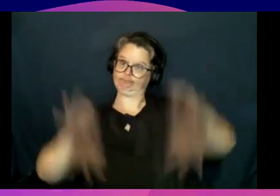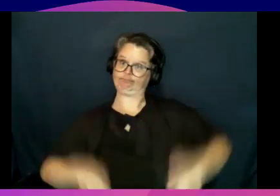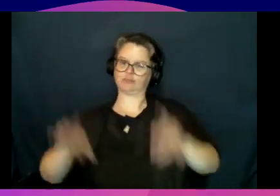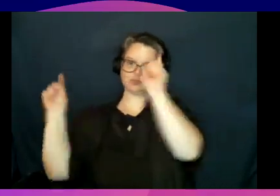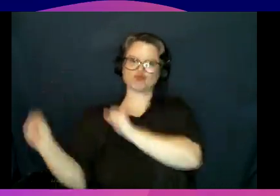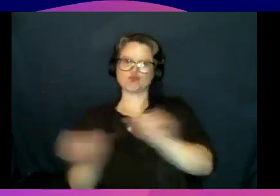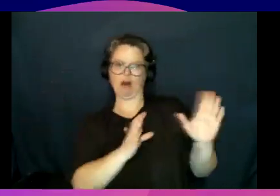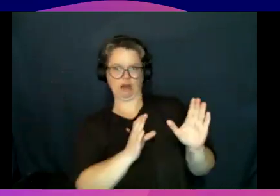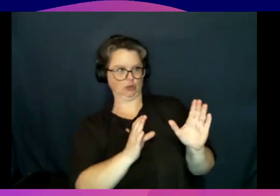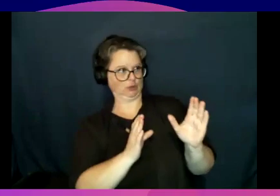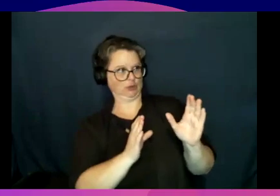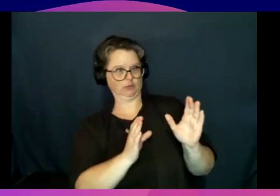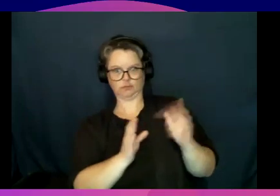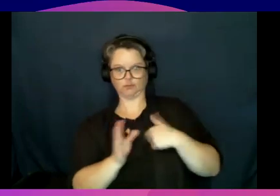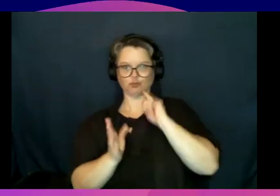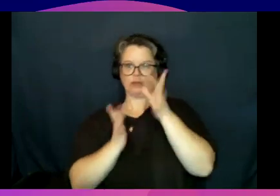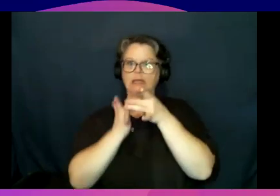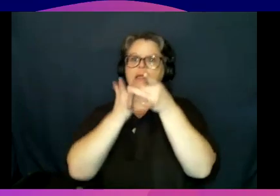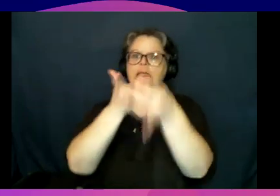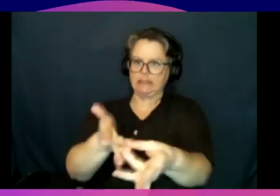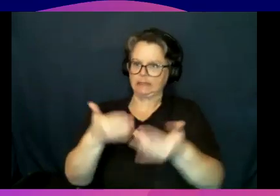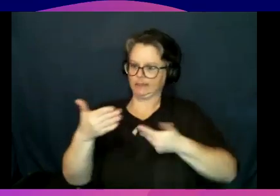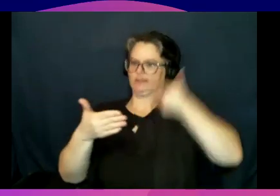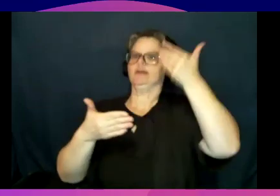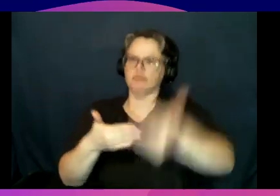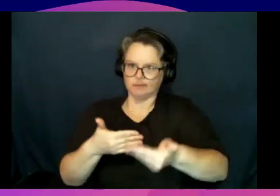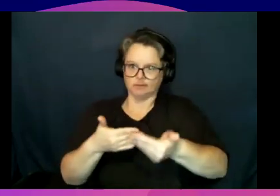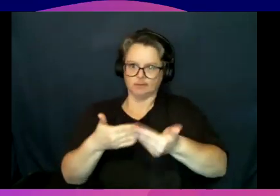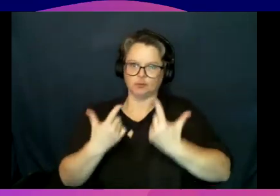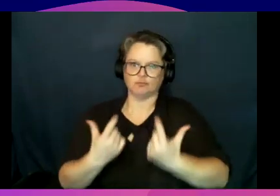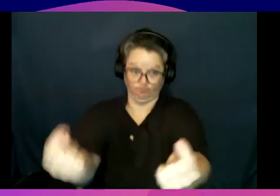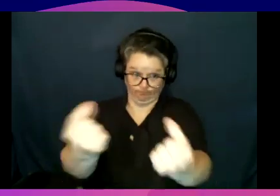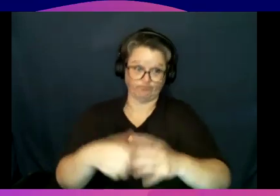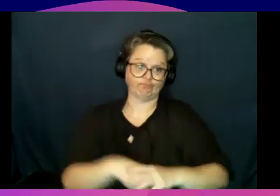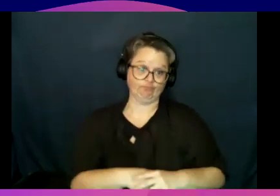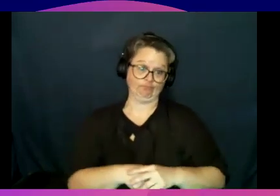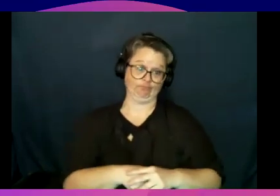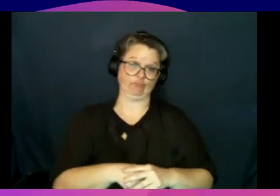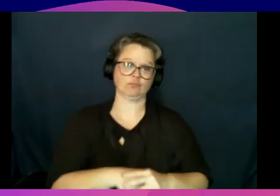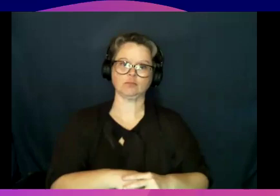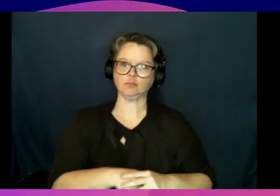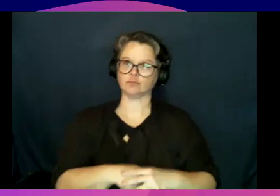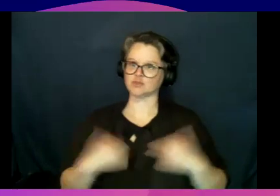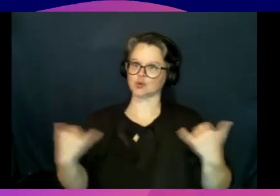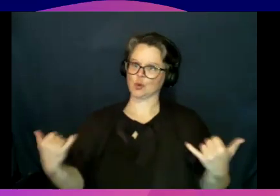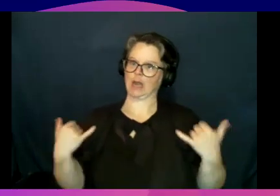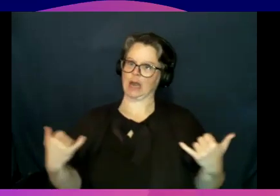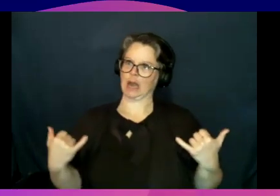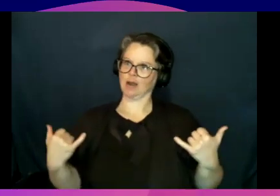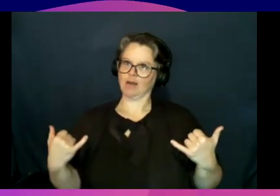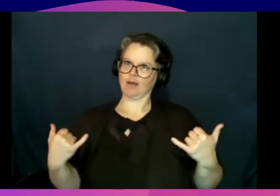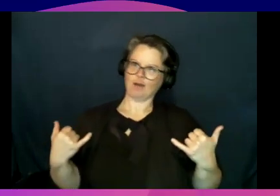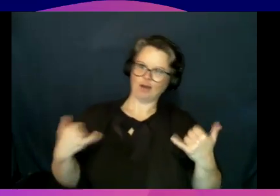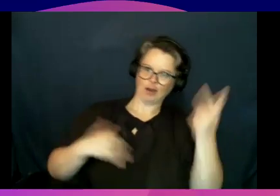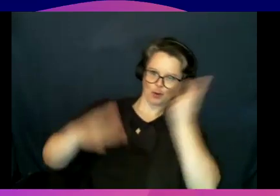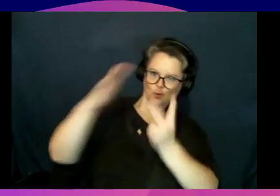And where are we going? Where is this taking us? We have sort of a vision for a strong, resilient, stable